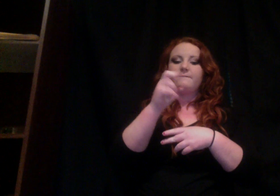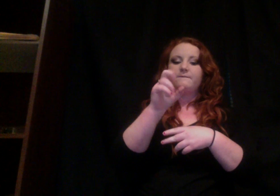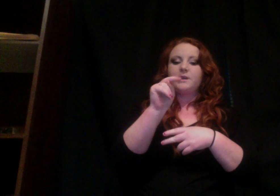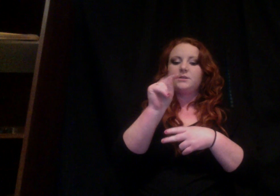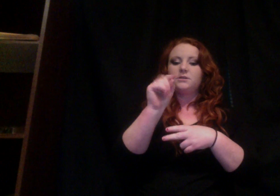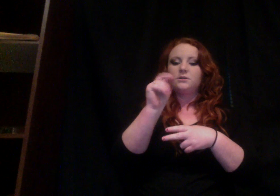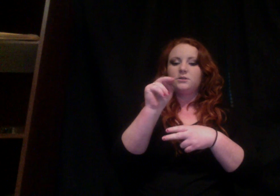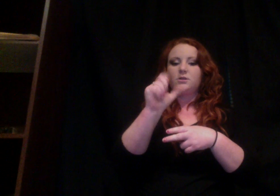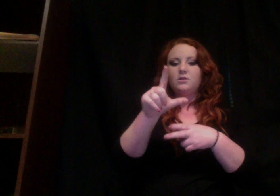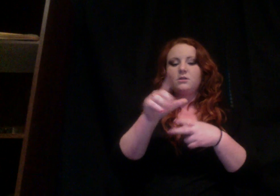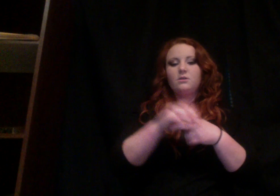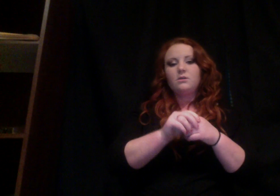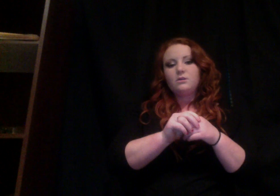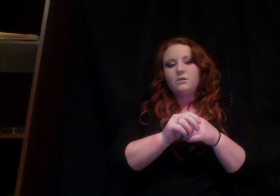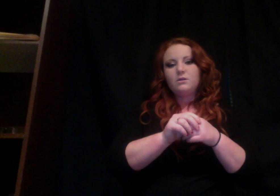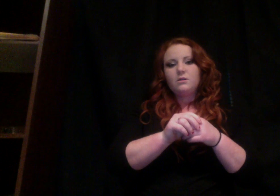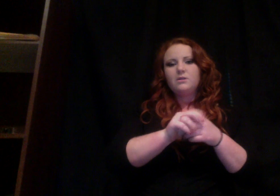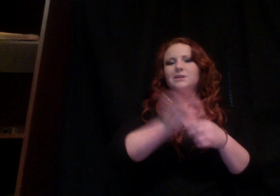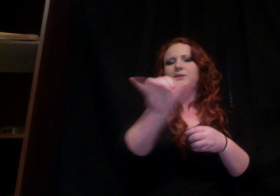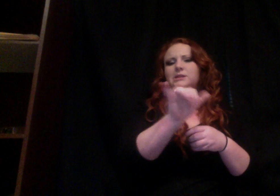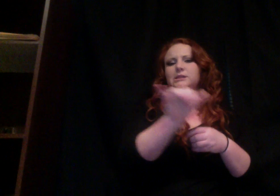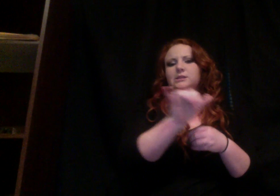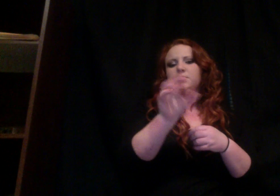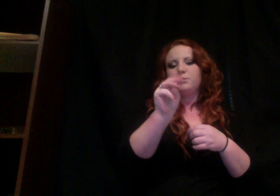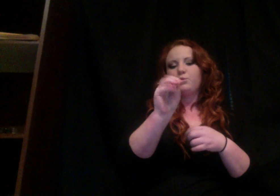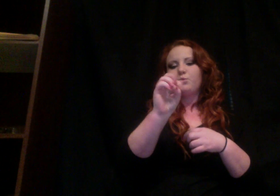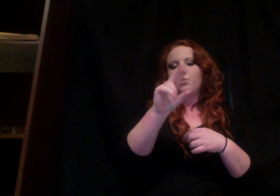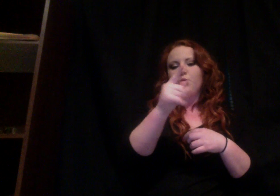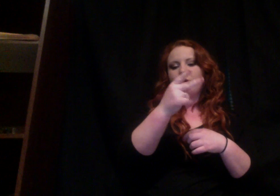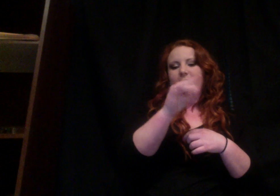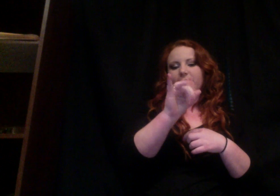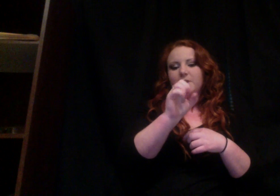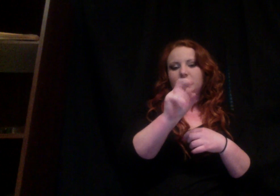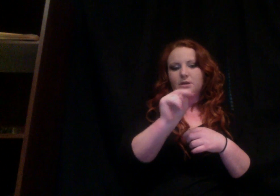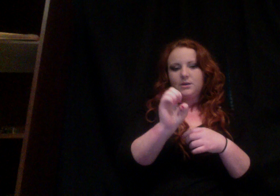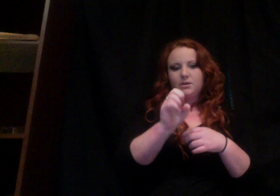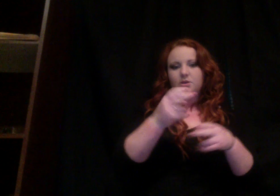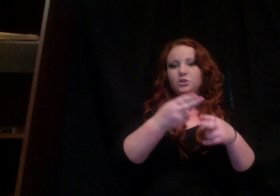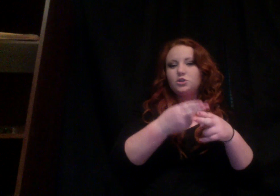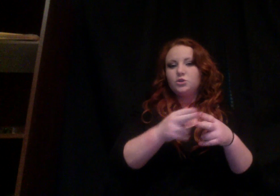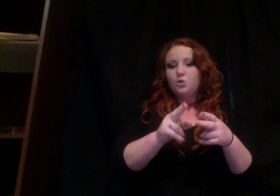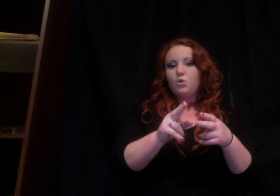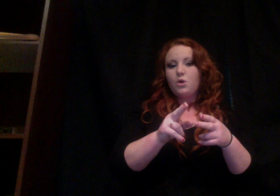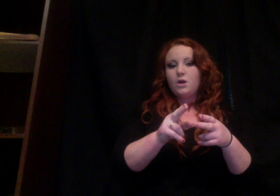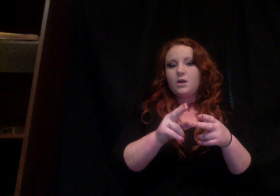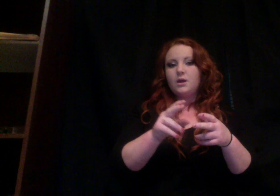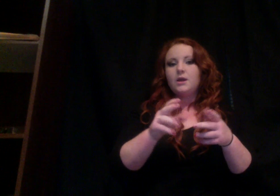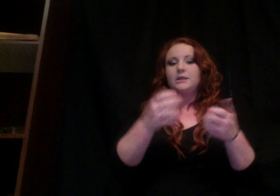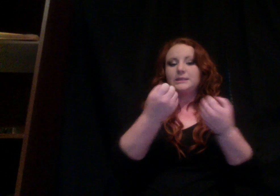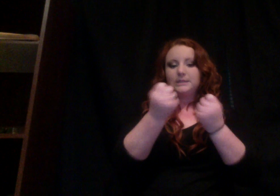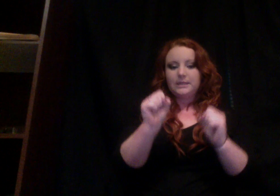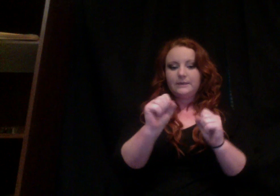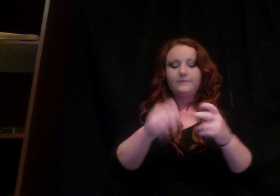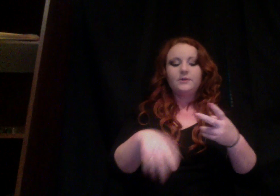synthetic narcotic similar to morphine, but it's shorter acting and much safer. You will also receive